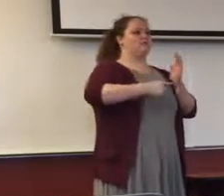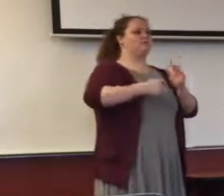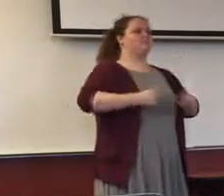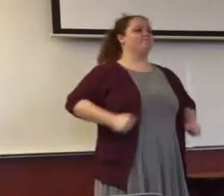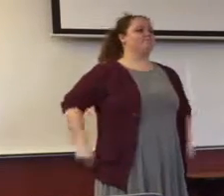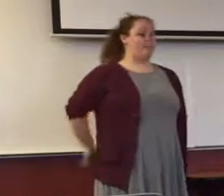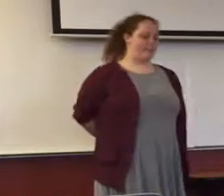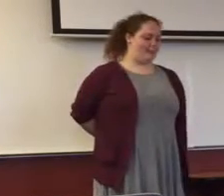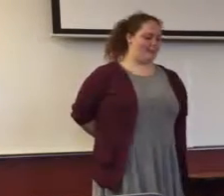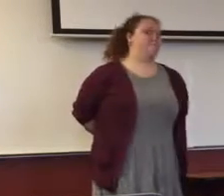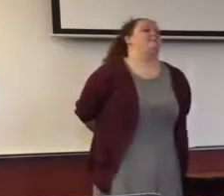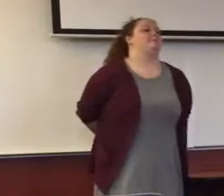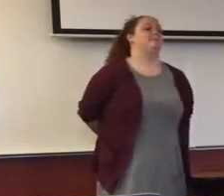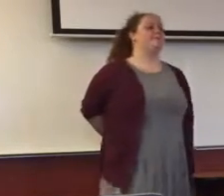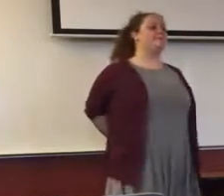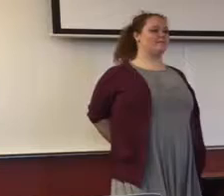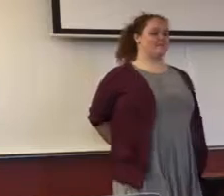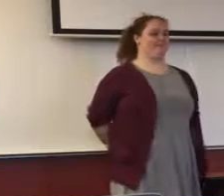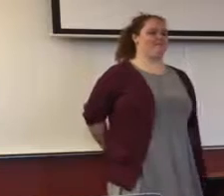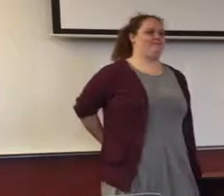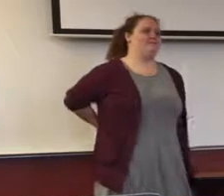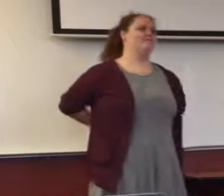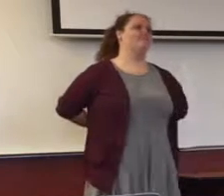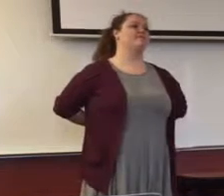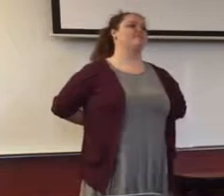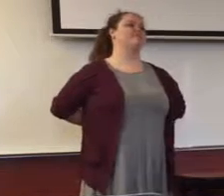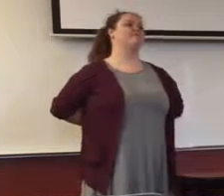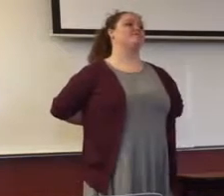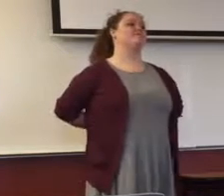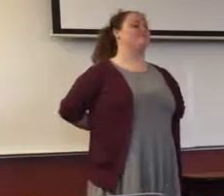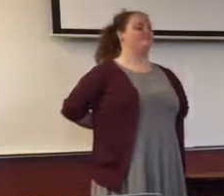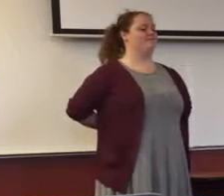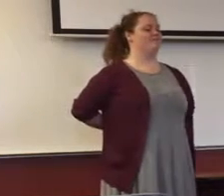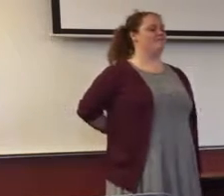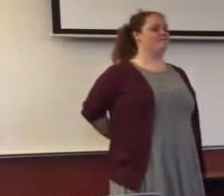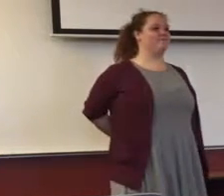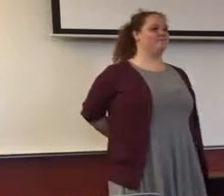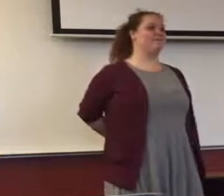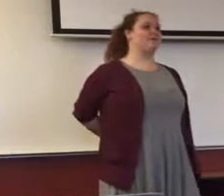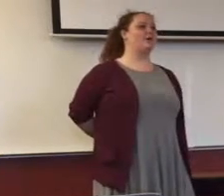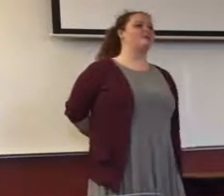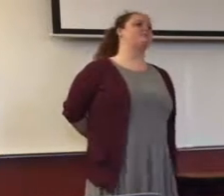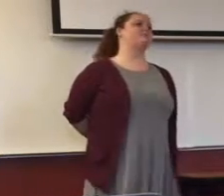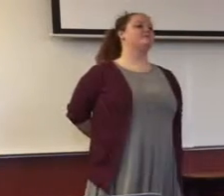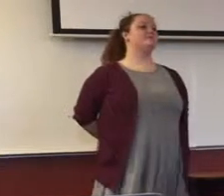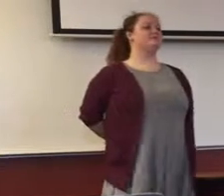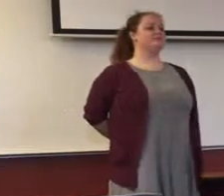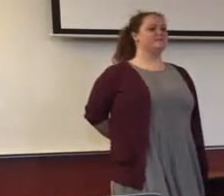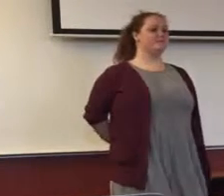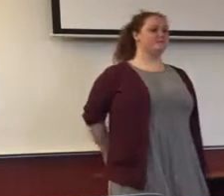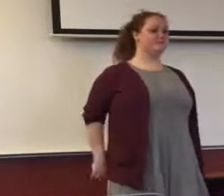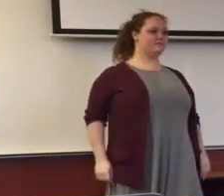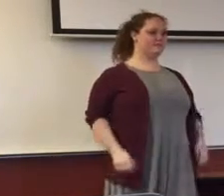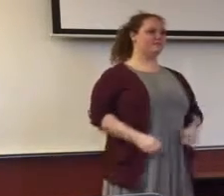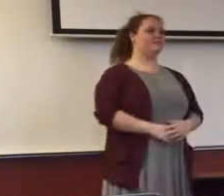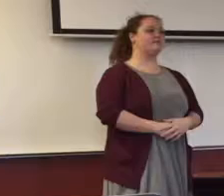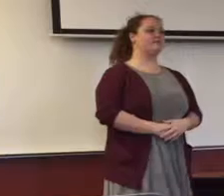We got this. She's got this little habit. She's done it 3 times. All right. Now that you know, go. I'm